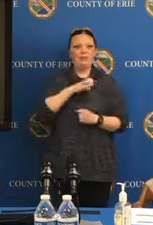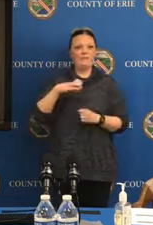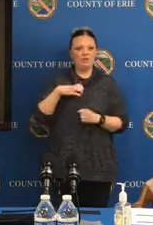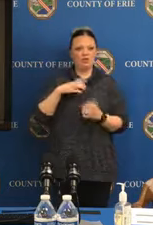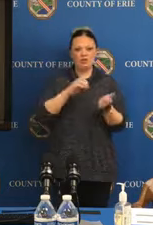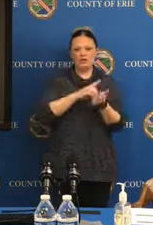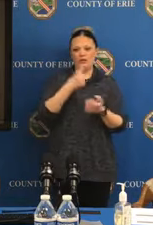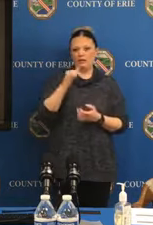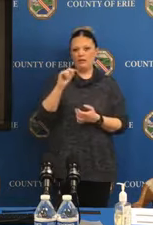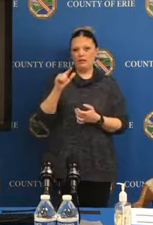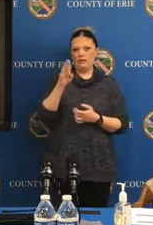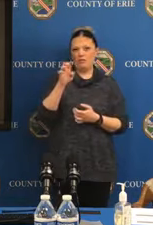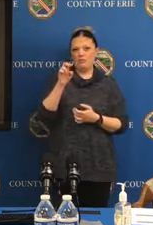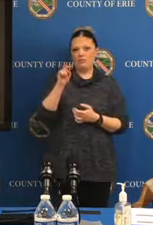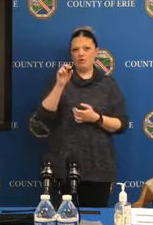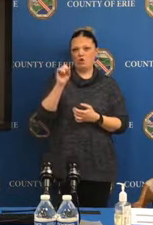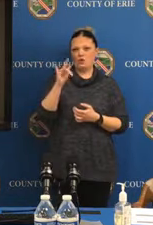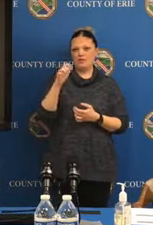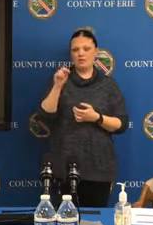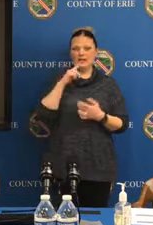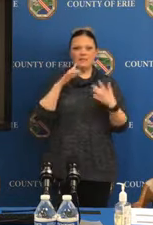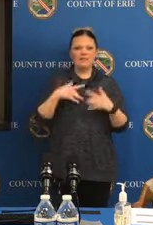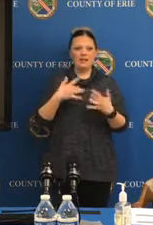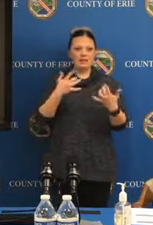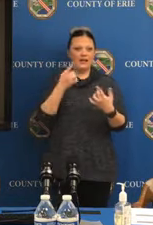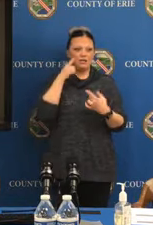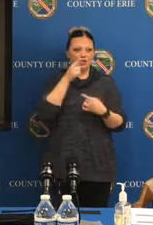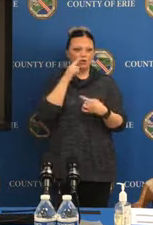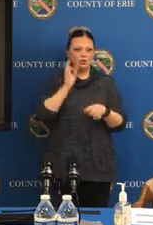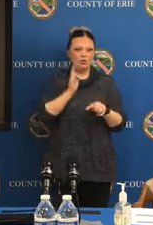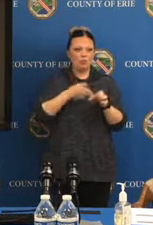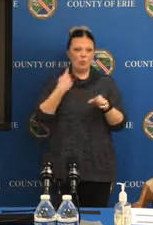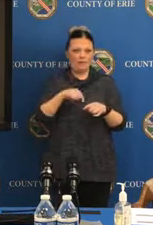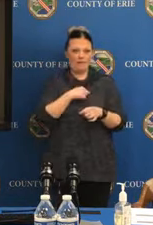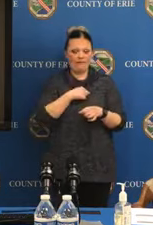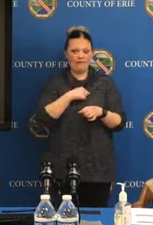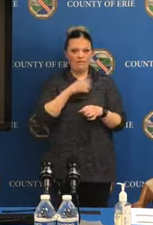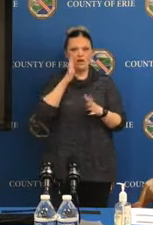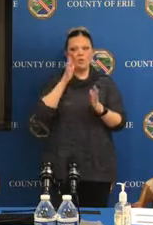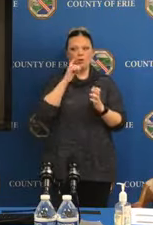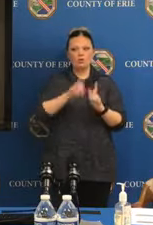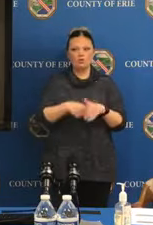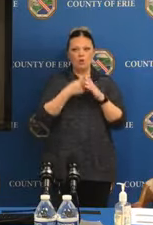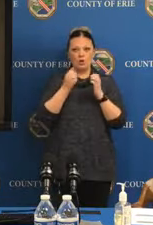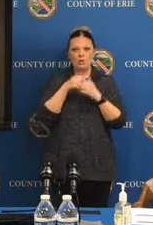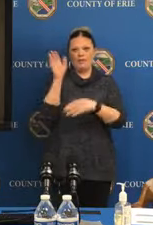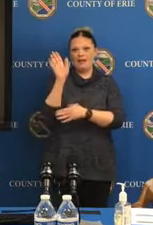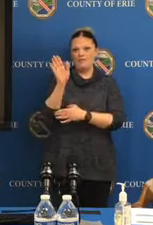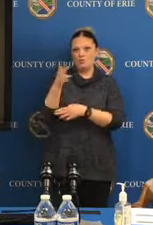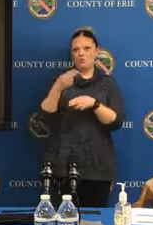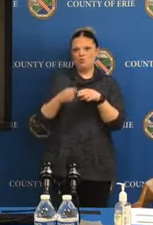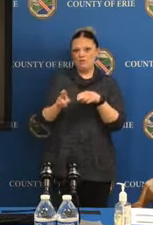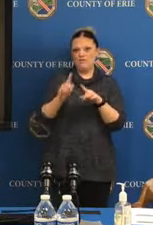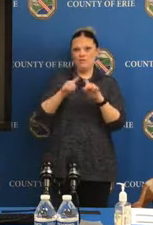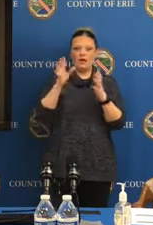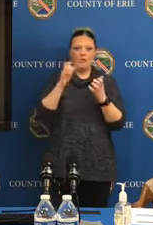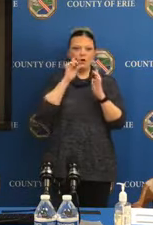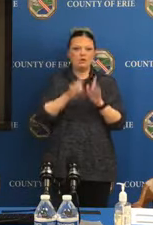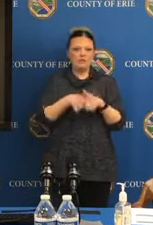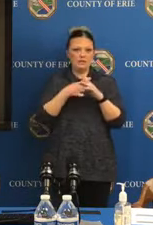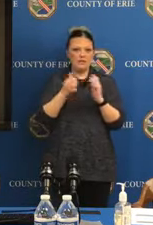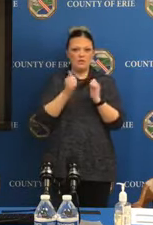Dr. Gail Burstein. I am delighted for us to join us. I'd like to get us started with our afternoon briefing, but I want to begin